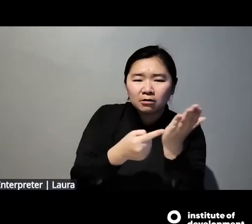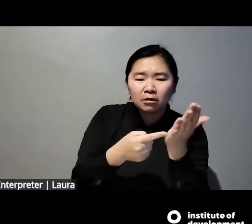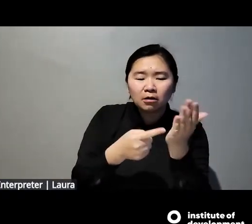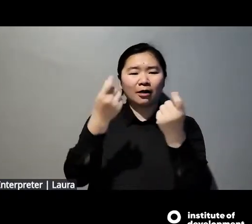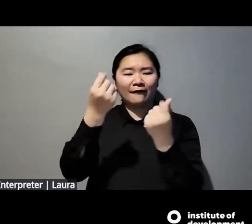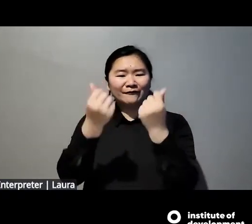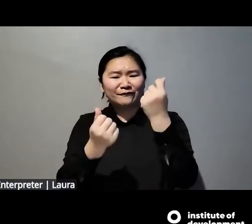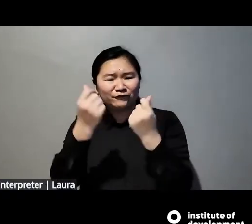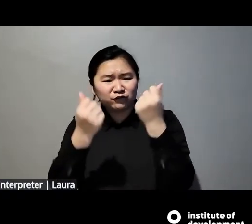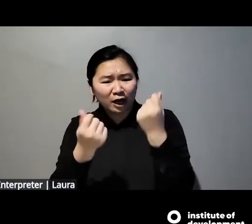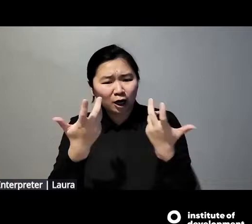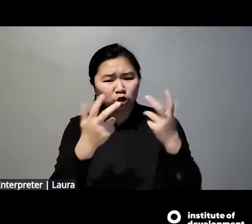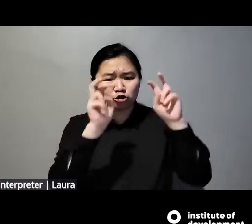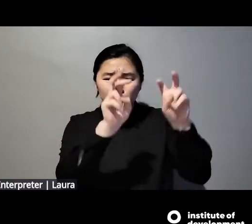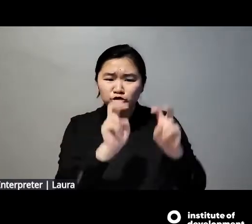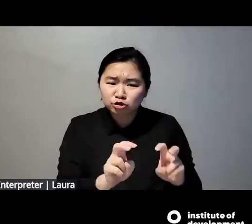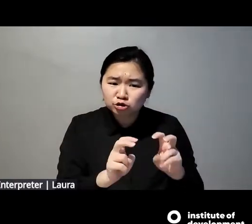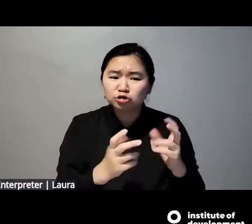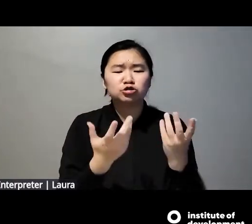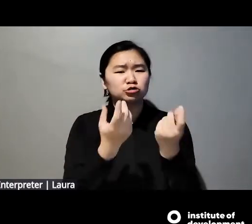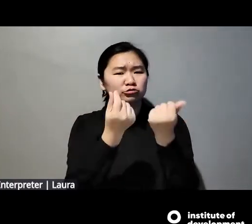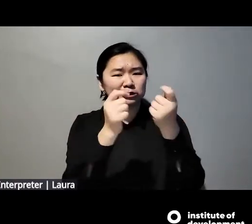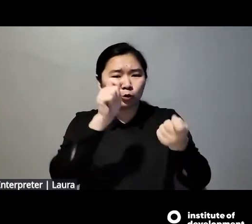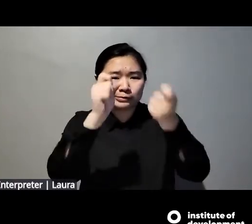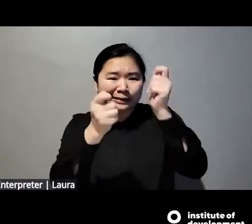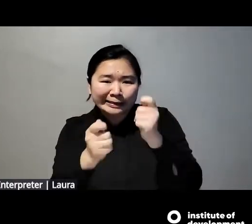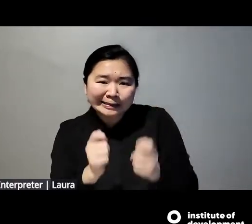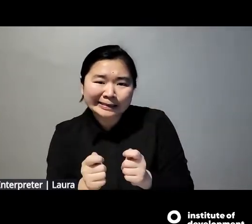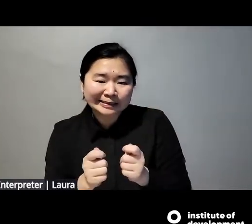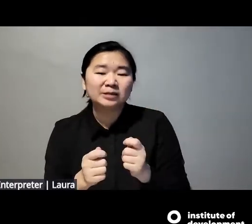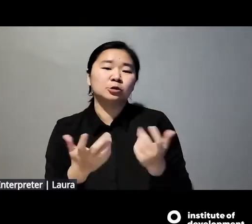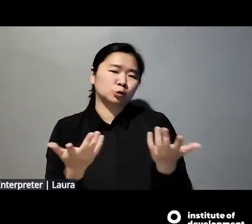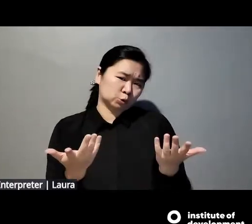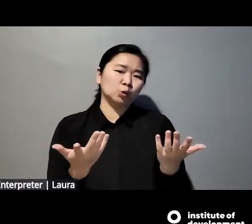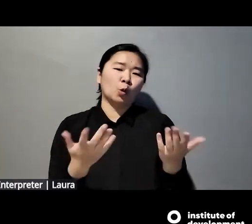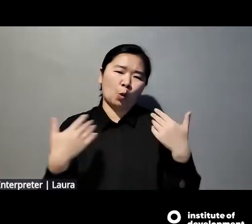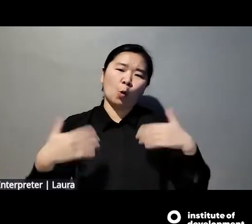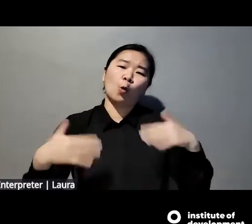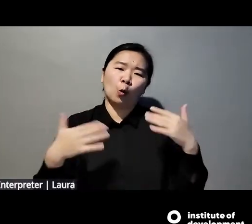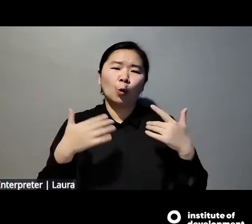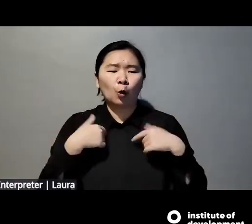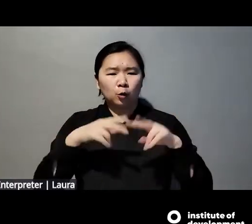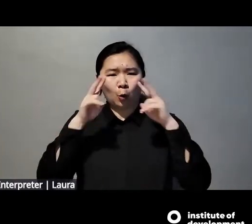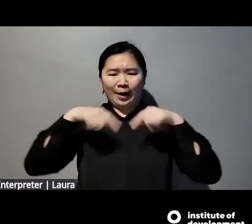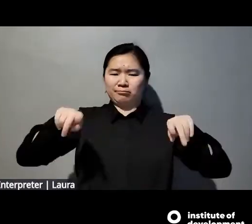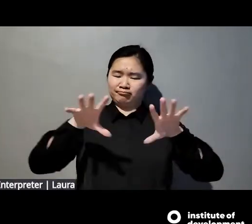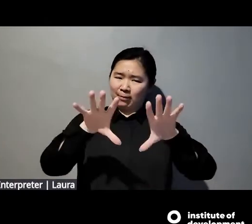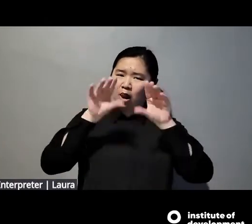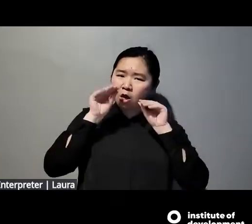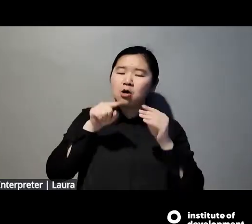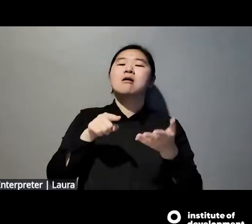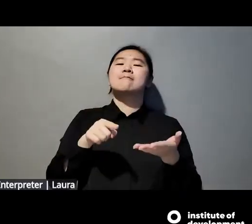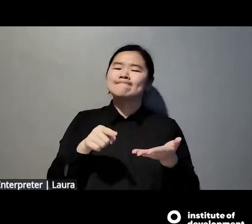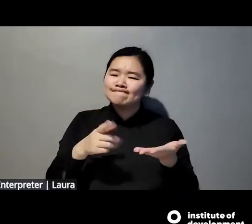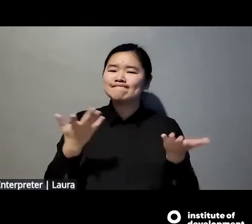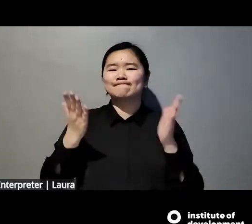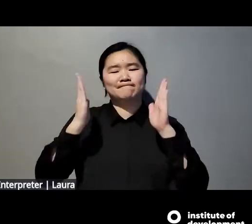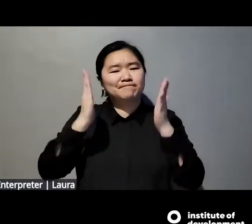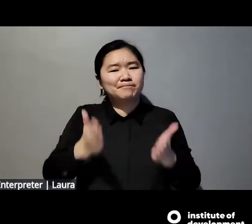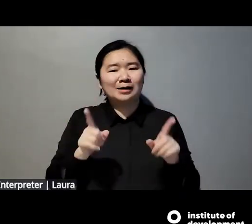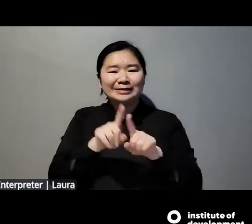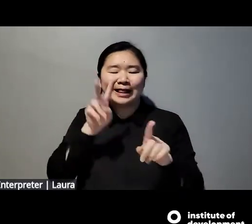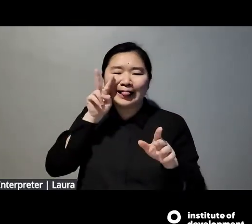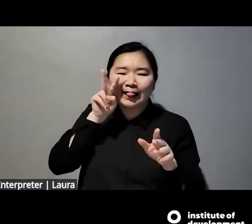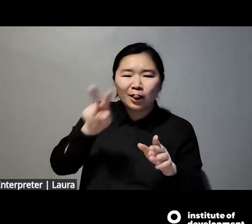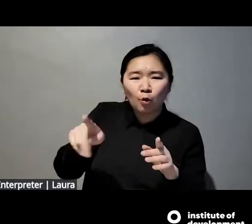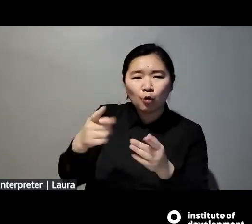does more than required. When it comes to challenges, we identified a few,